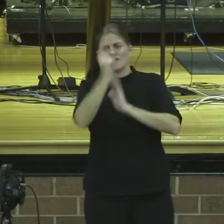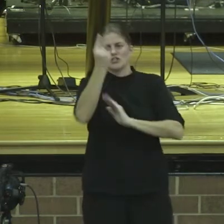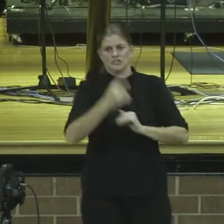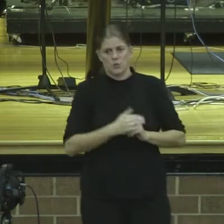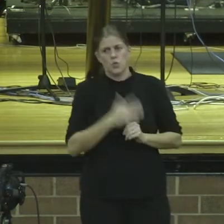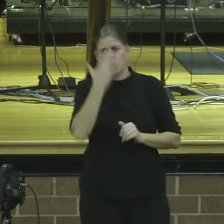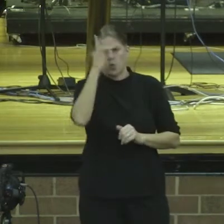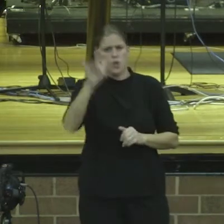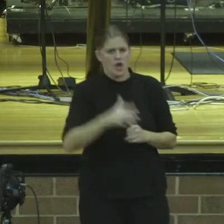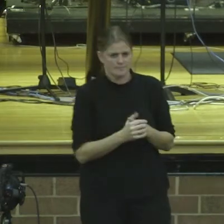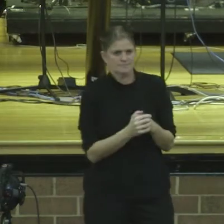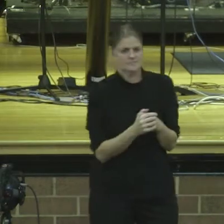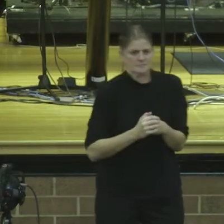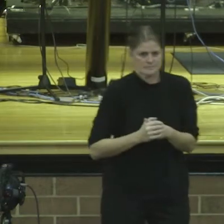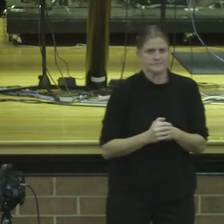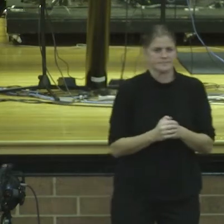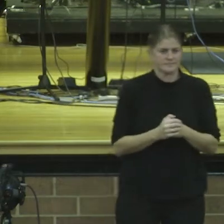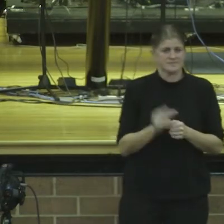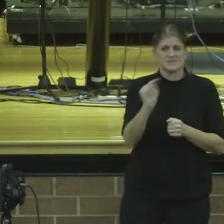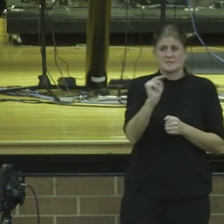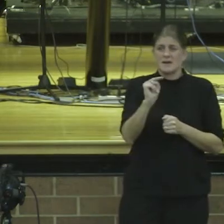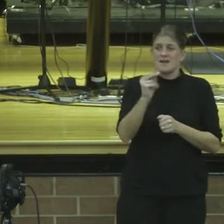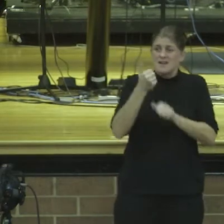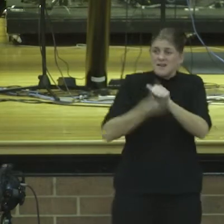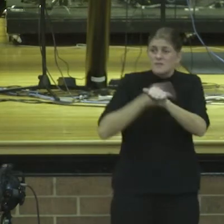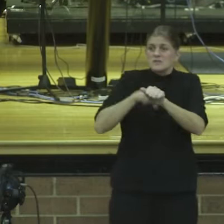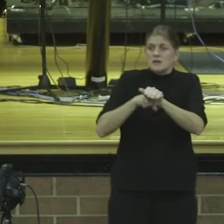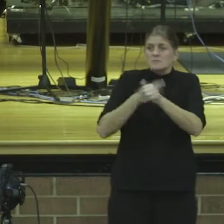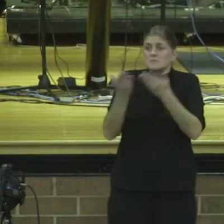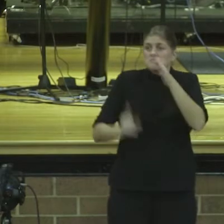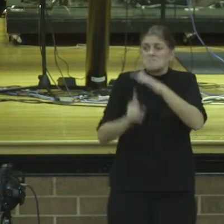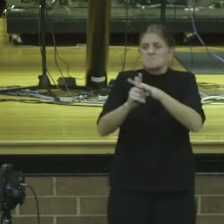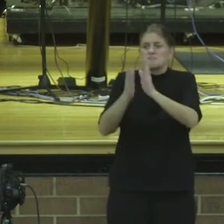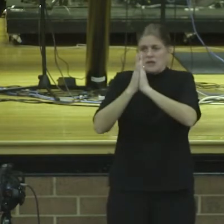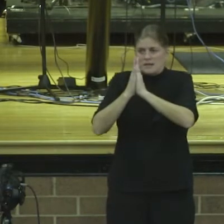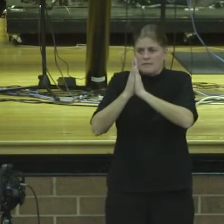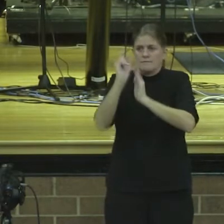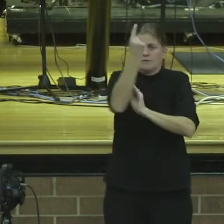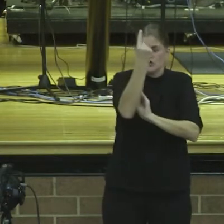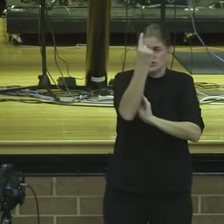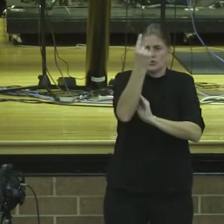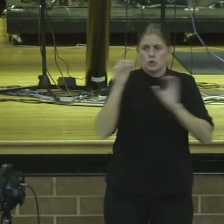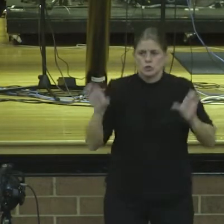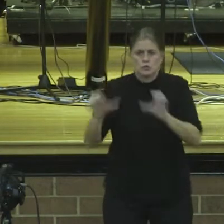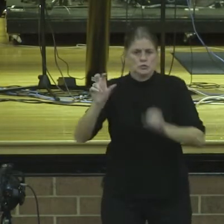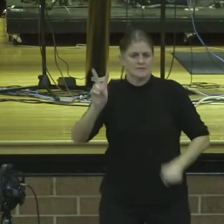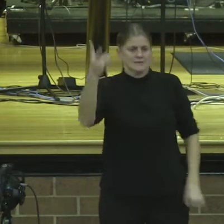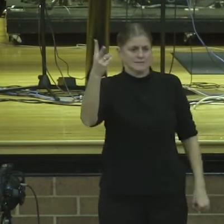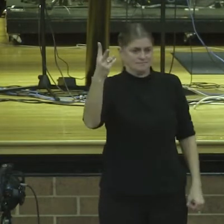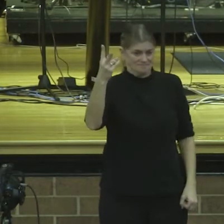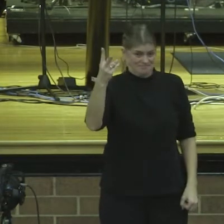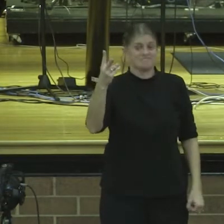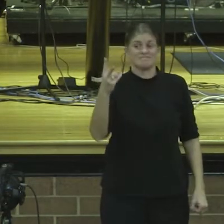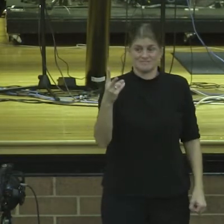See, Nehemiah consistently prayed and then acted. even to the point of when opposition